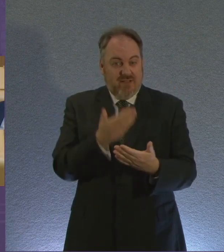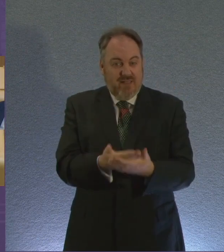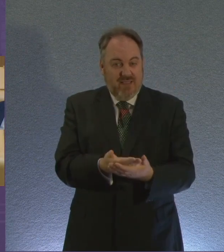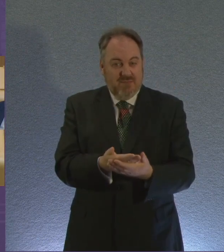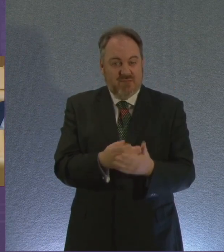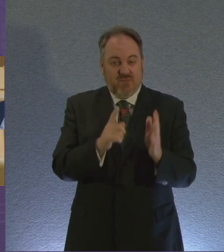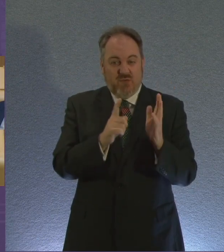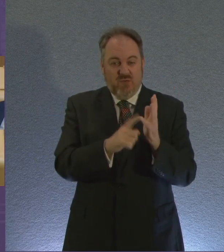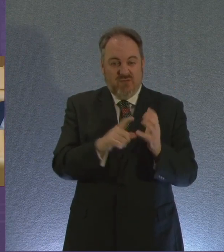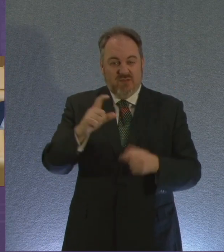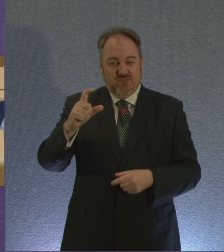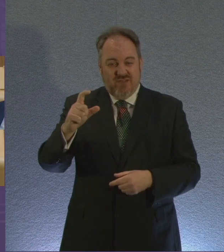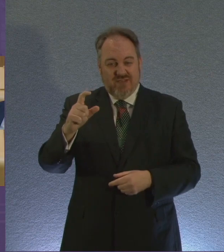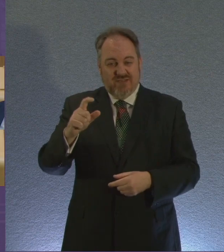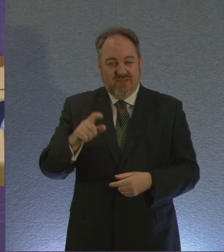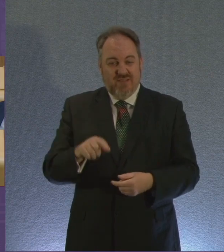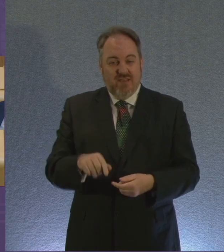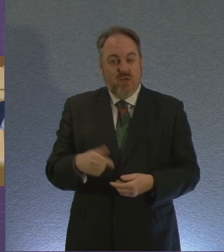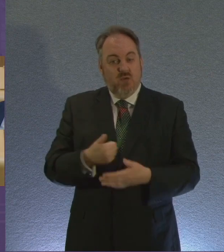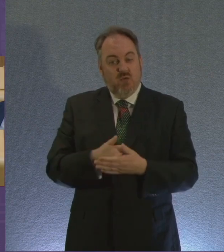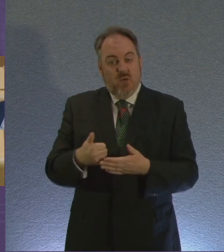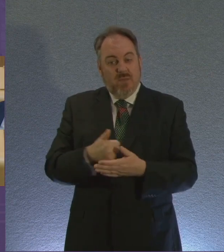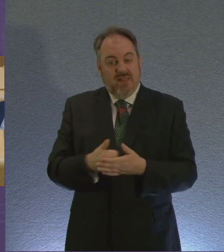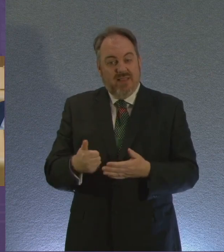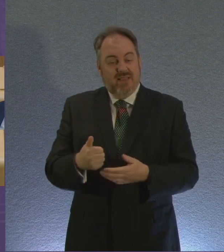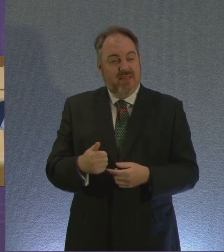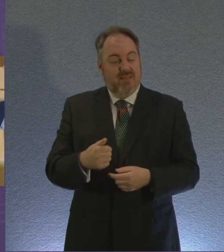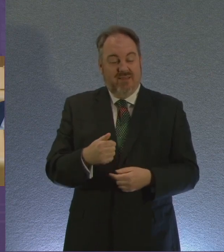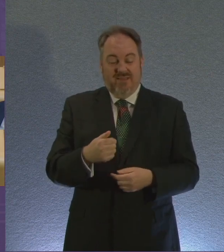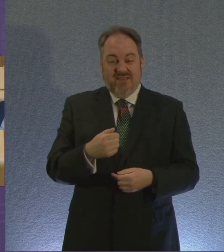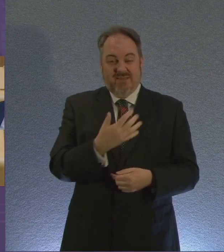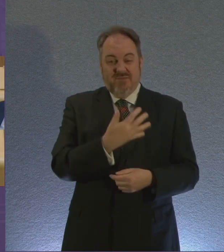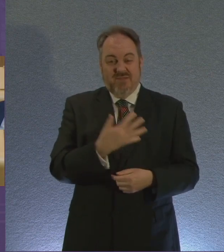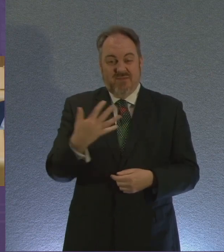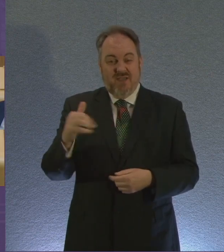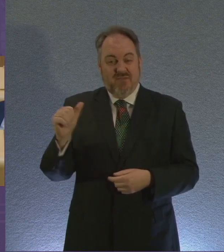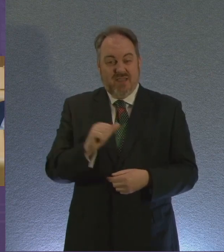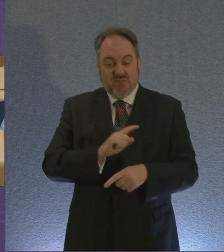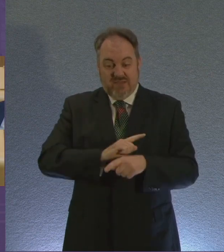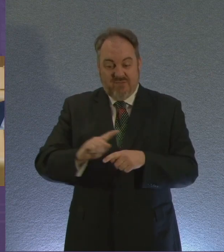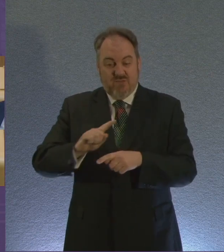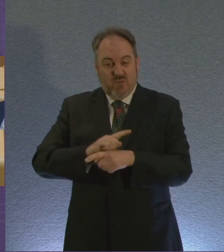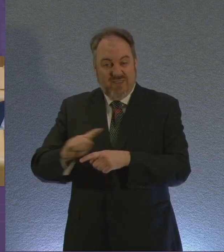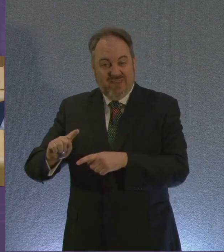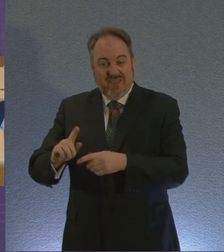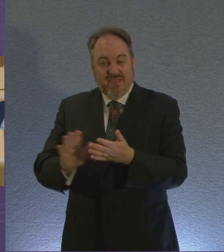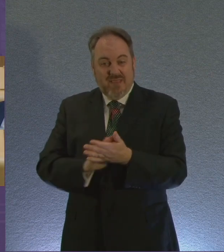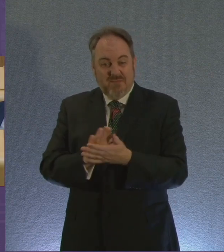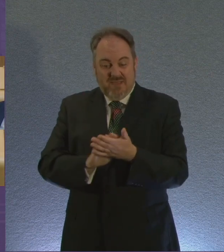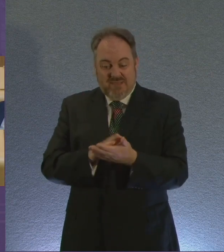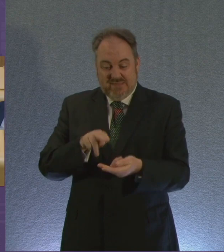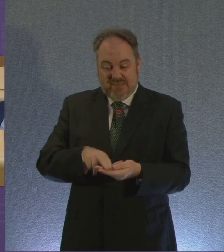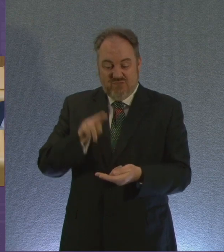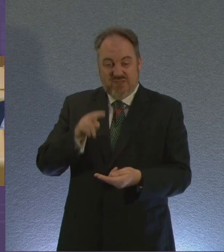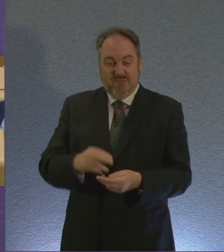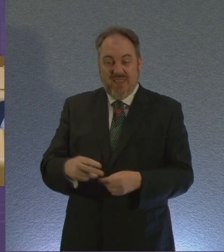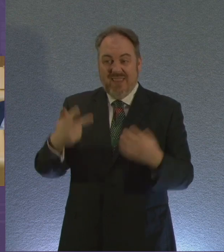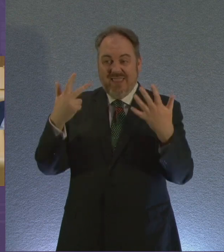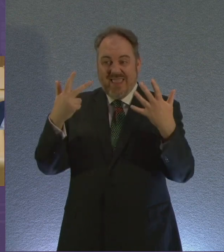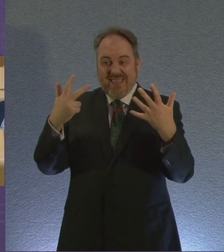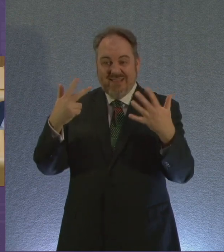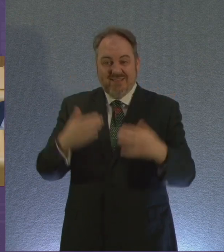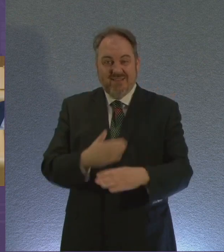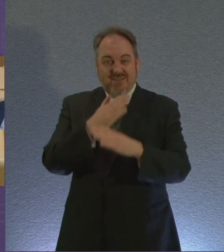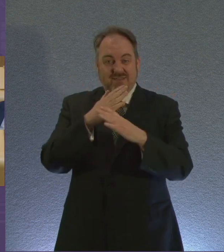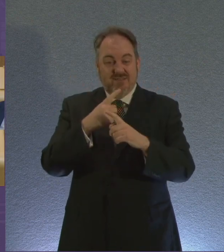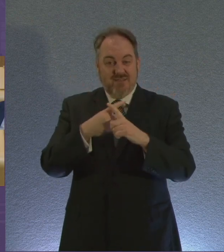up from 55,000 a week. That's an 8-fold increase. So I think we should all recognise the tremendous effort